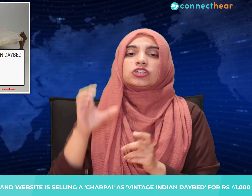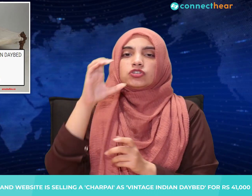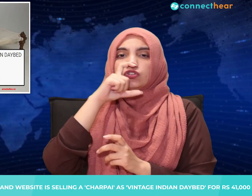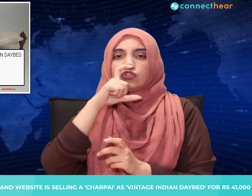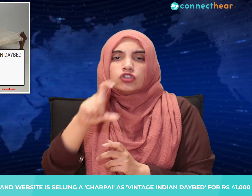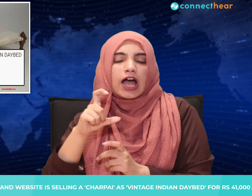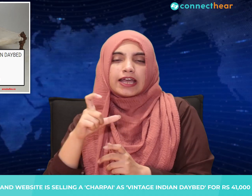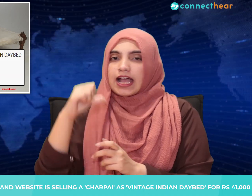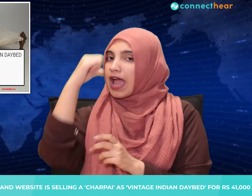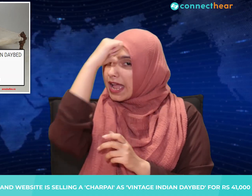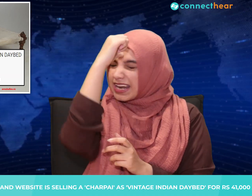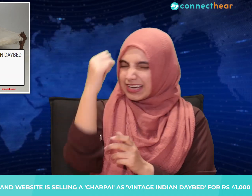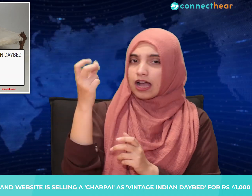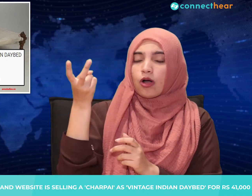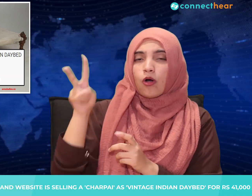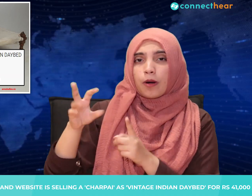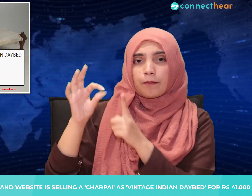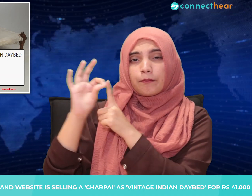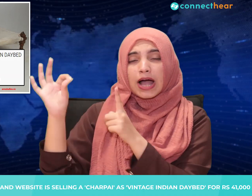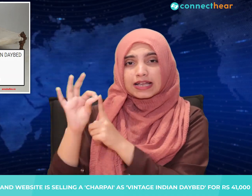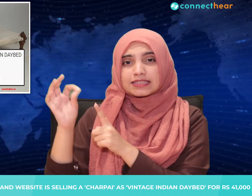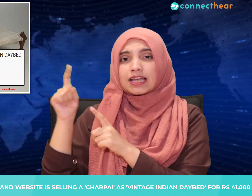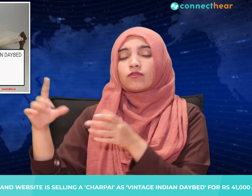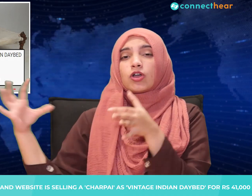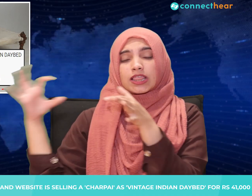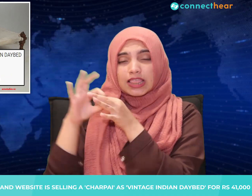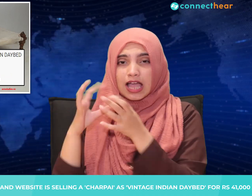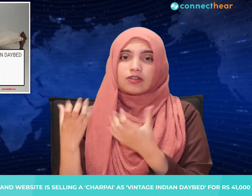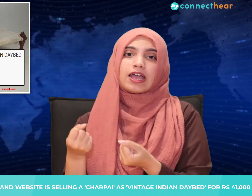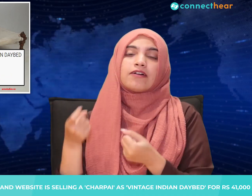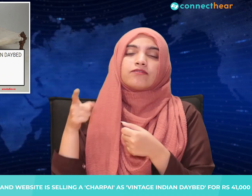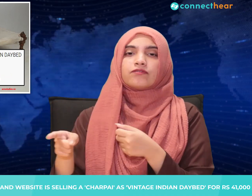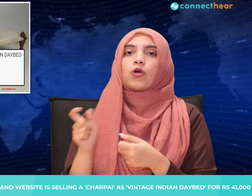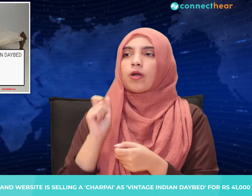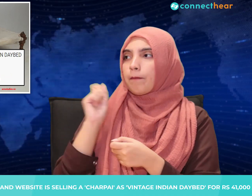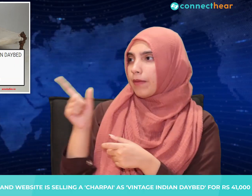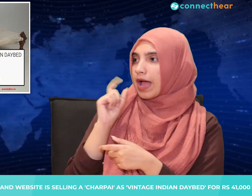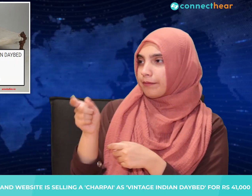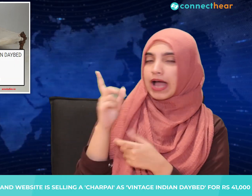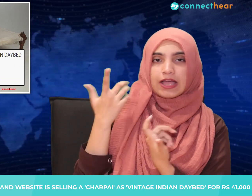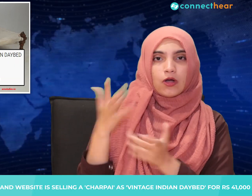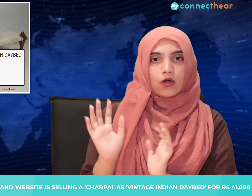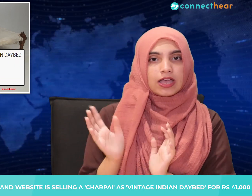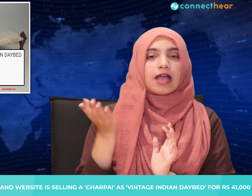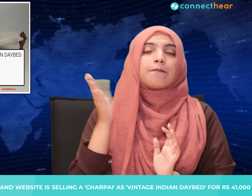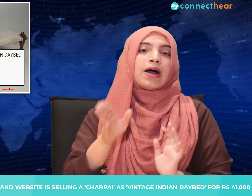unique, so not being able to see the proper color and finish in person is a real challenge.